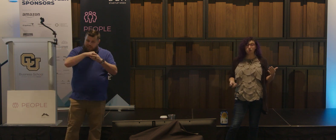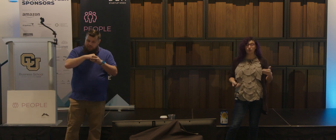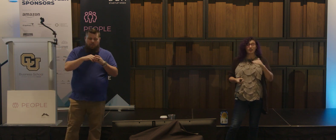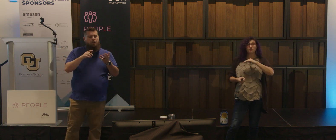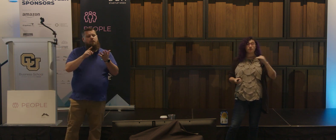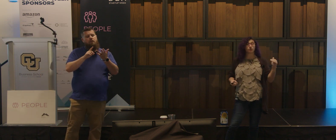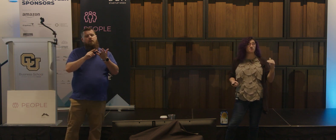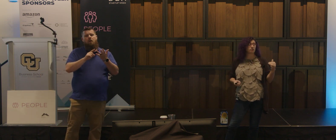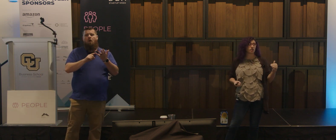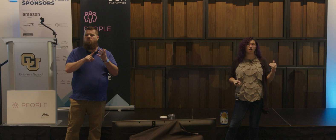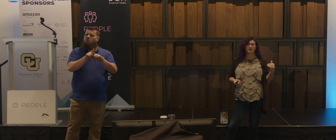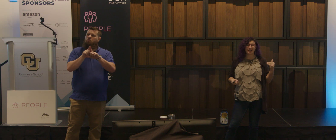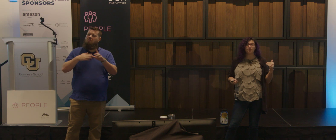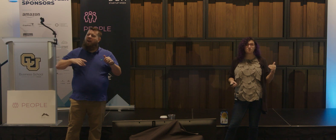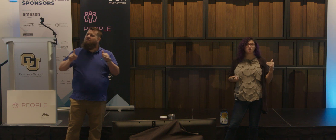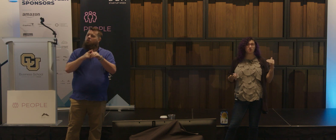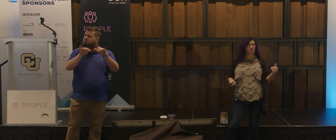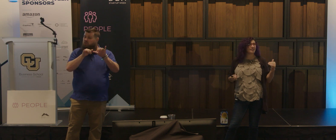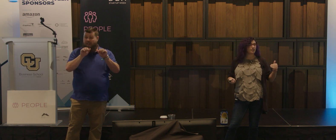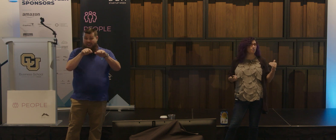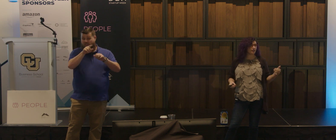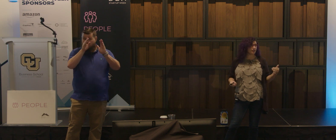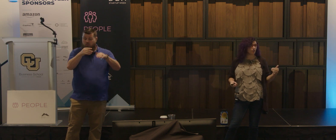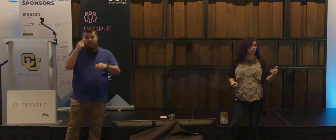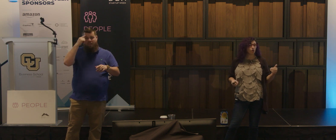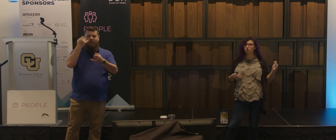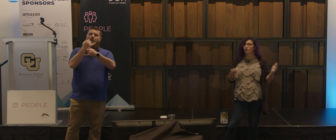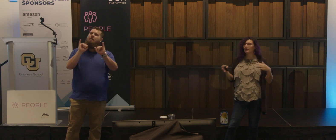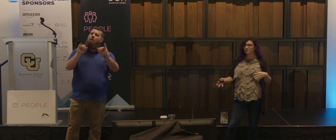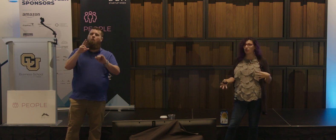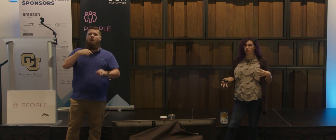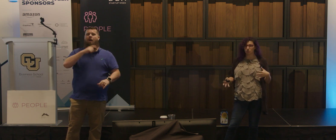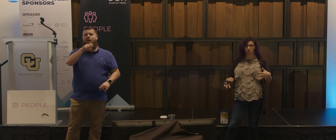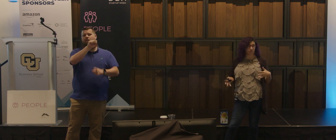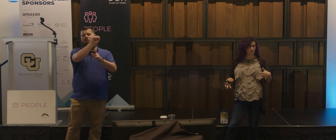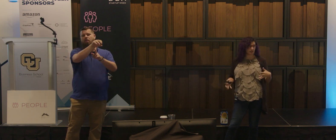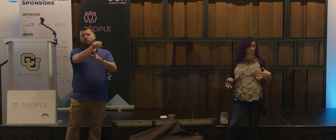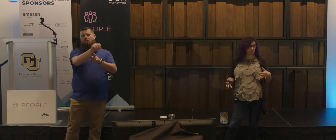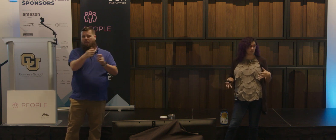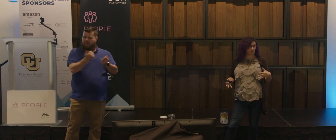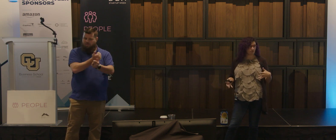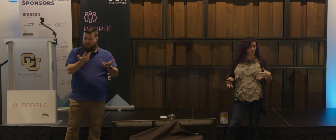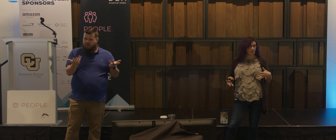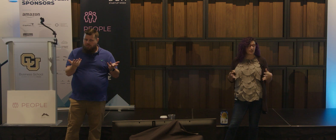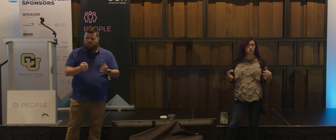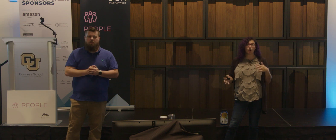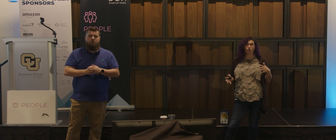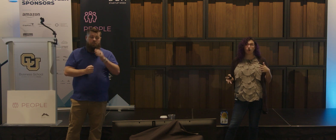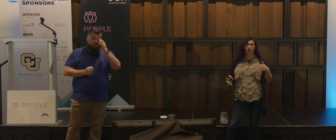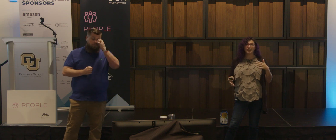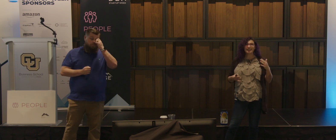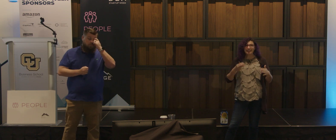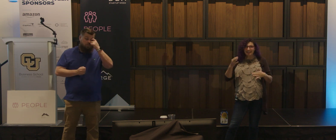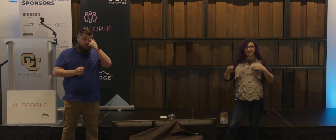And also, it's my first metric of, can this person think independently, or do I have to tell them what to do every second? And